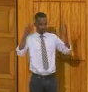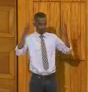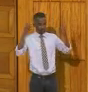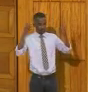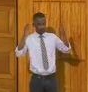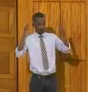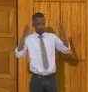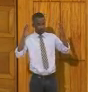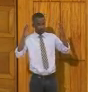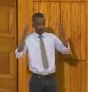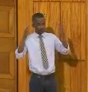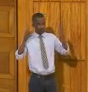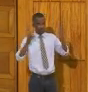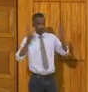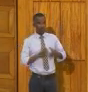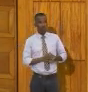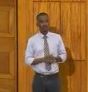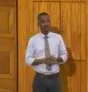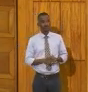listening.